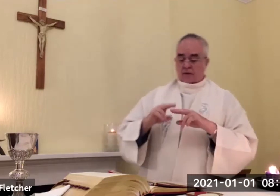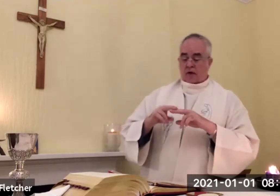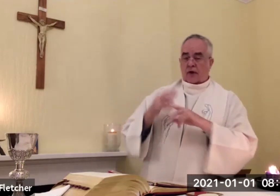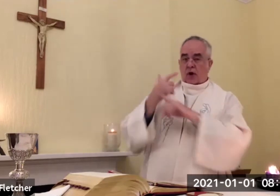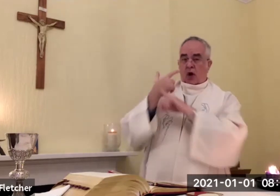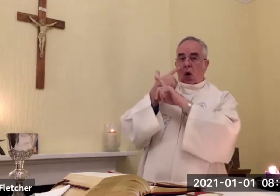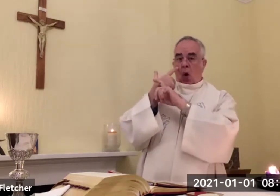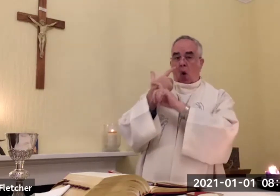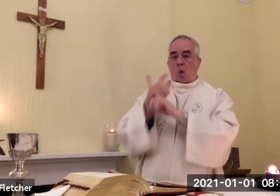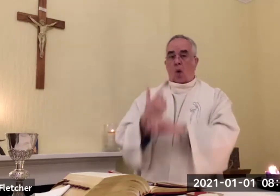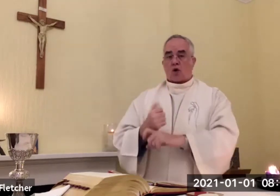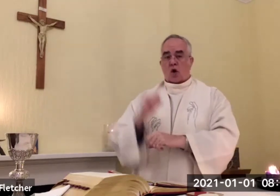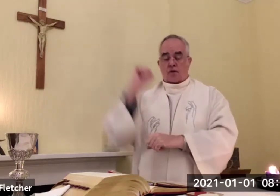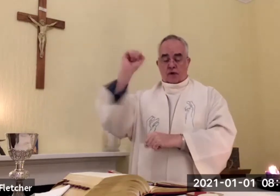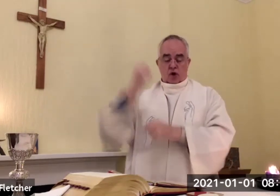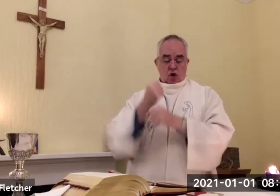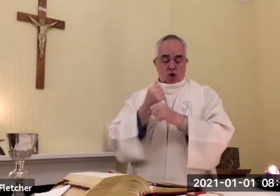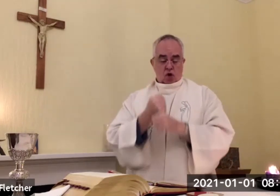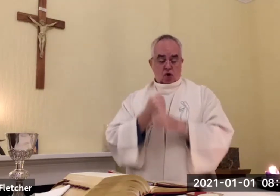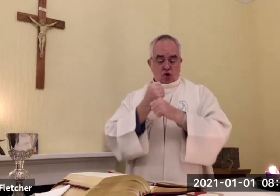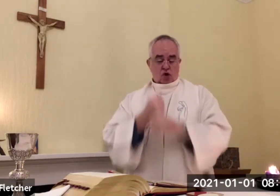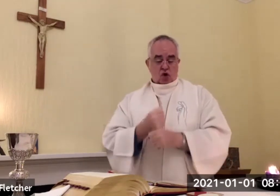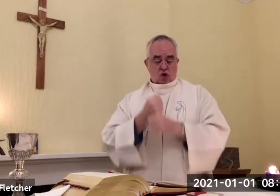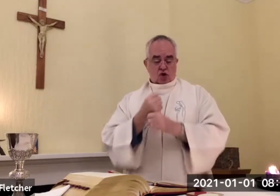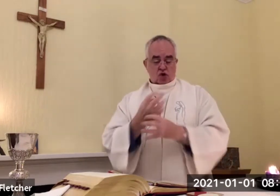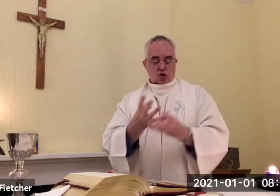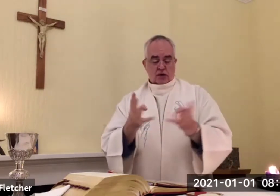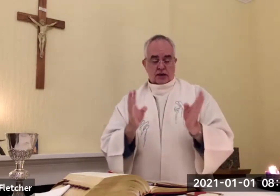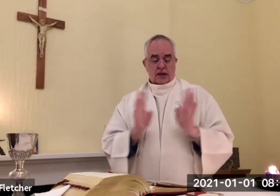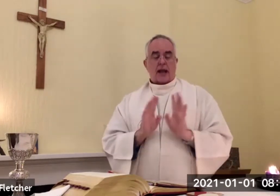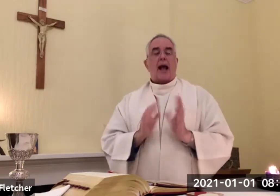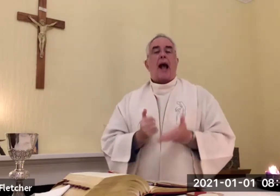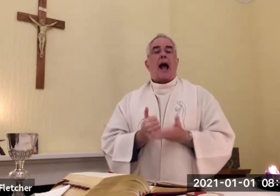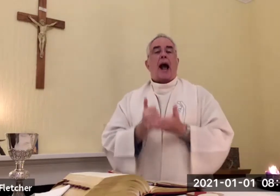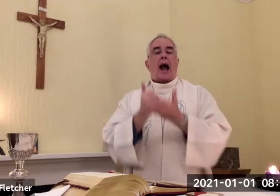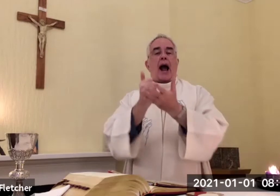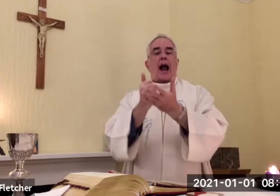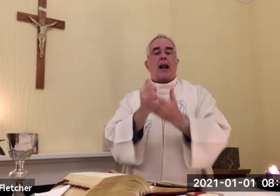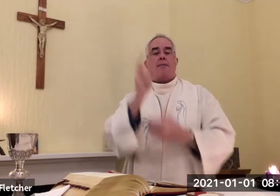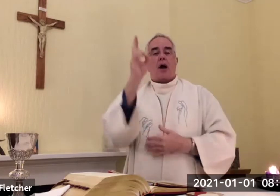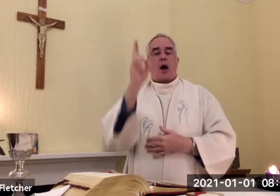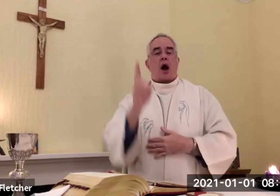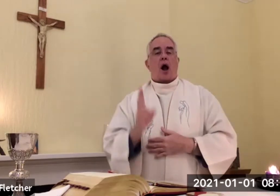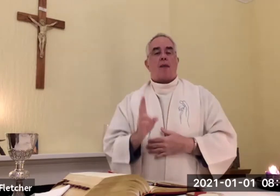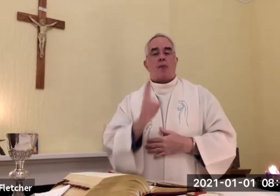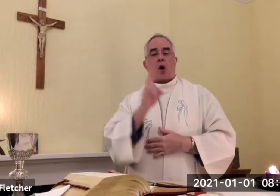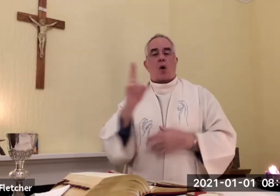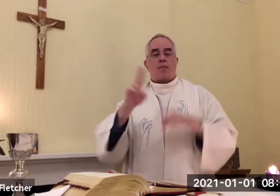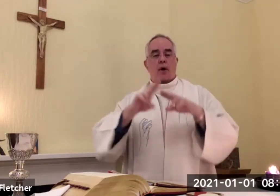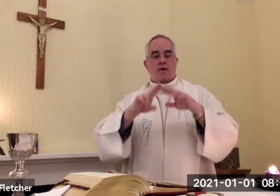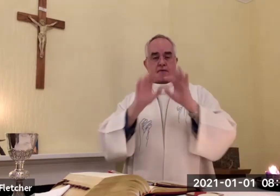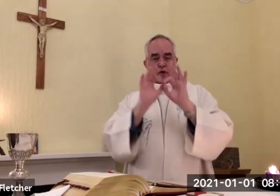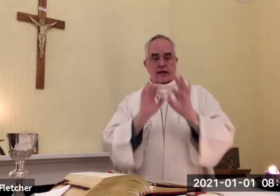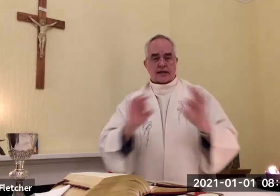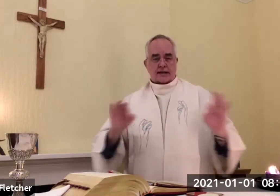Father, whatever your search, help Pope Francis